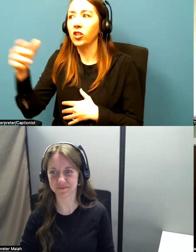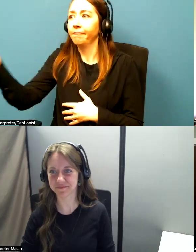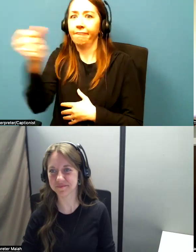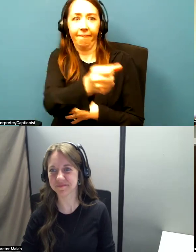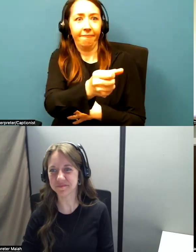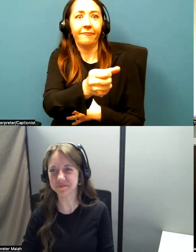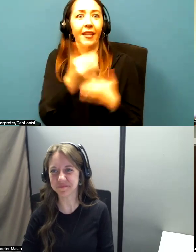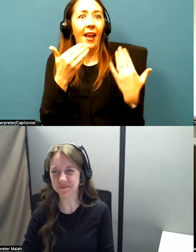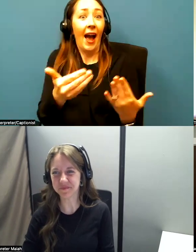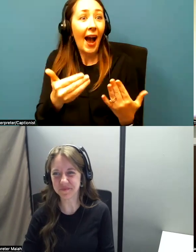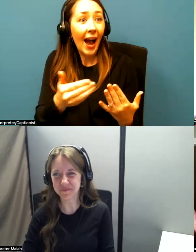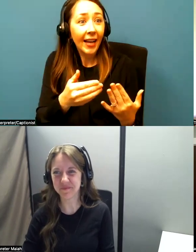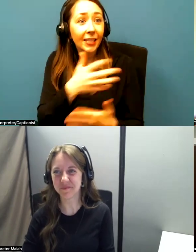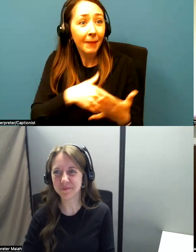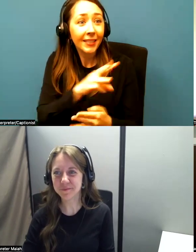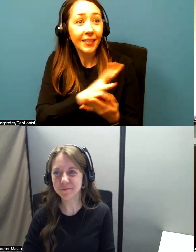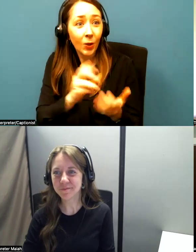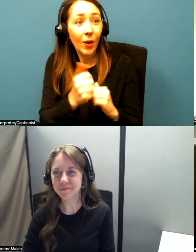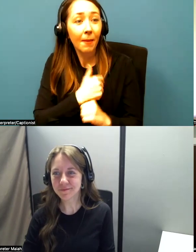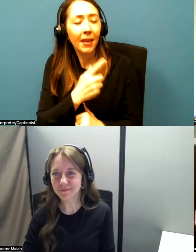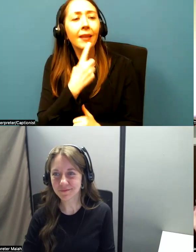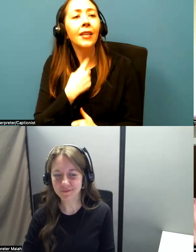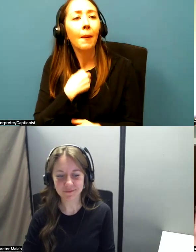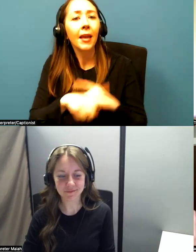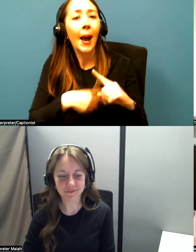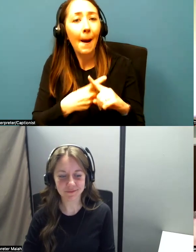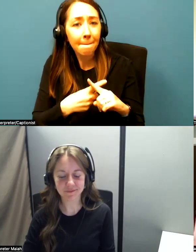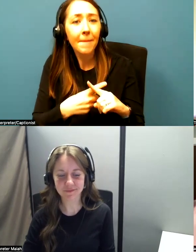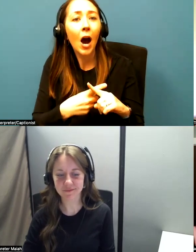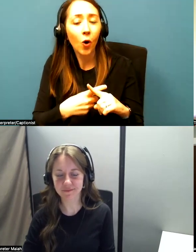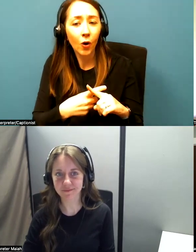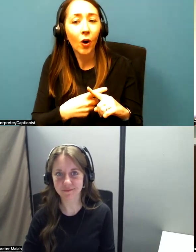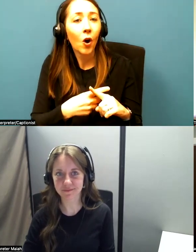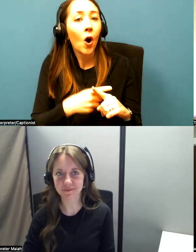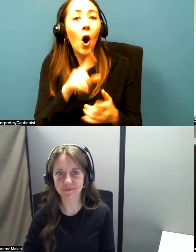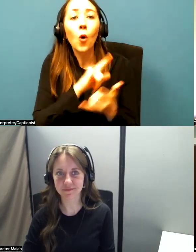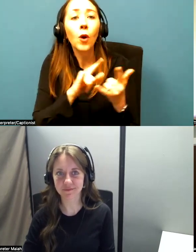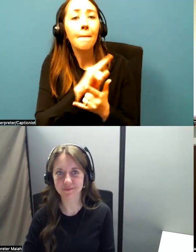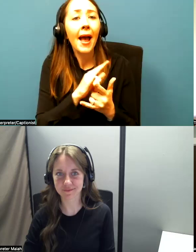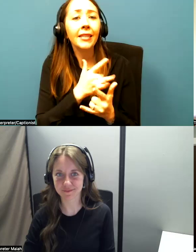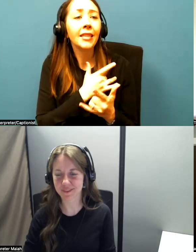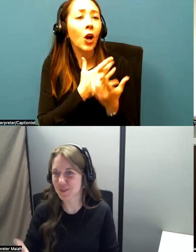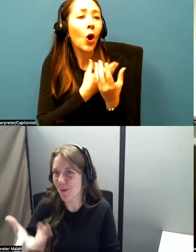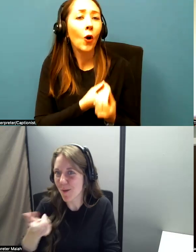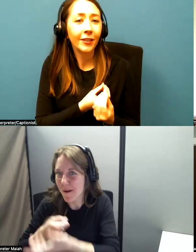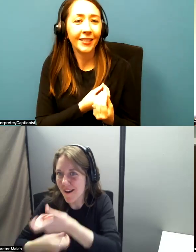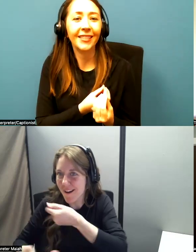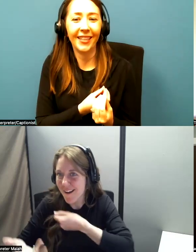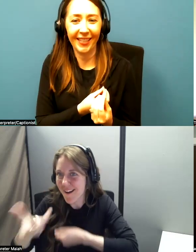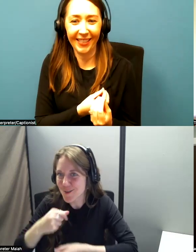6 weeks with me, telling like Put him a into the Hallmark. romantic, You need to cozy." put him into the Hallmark